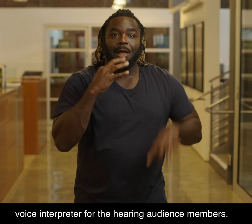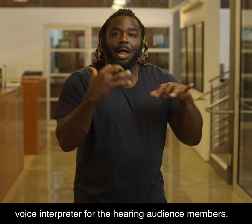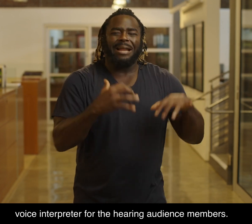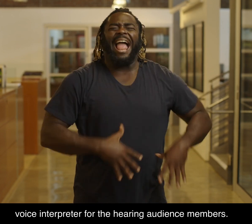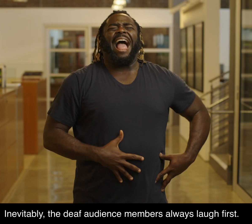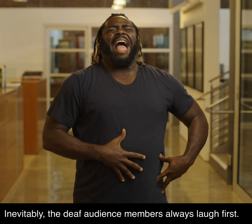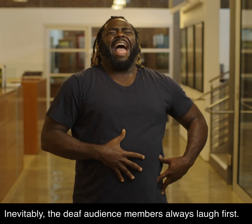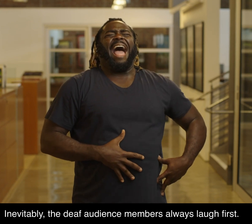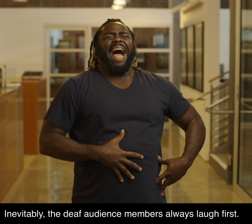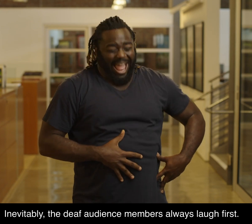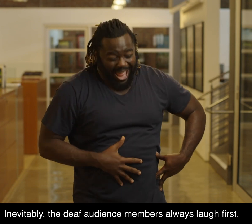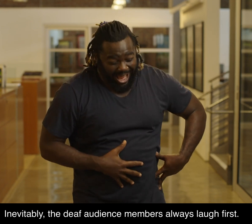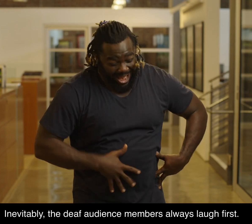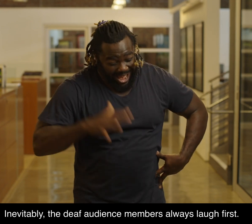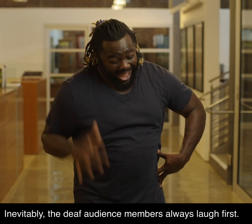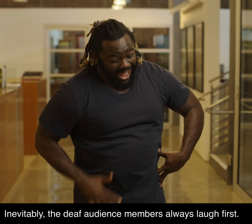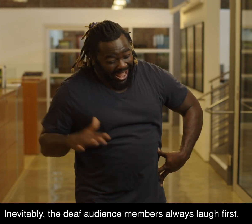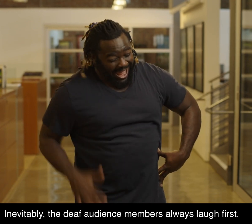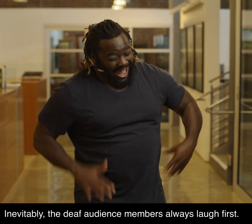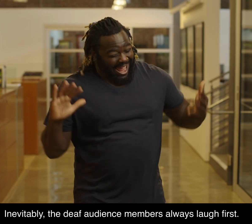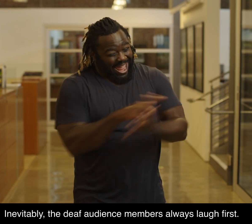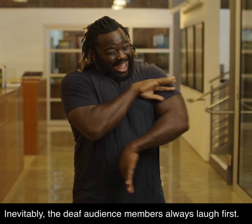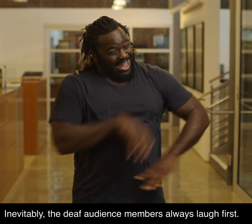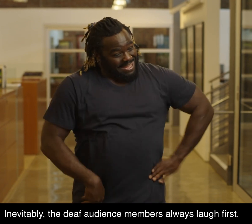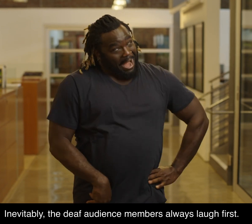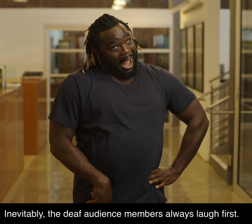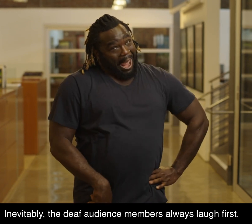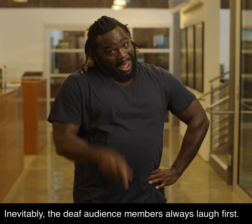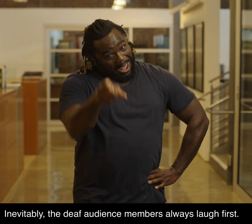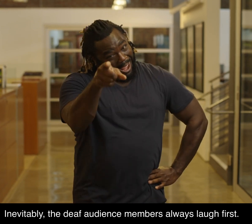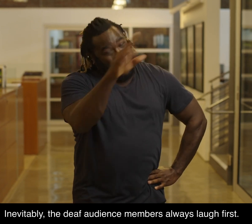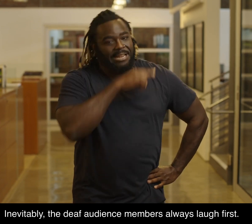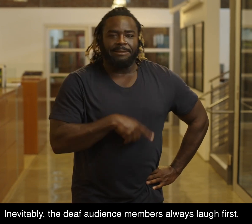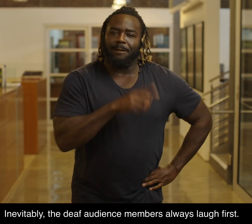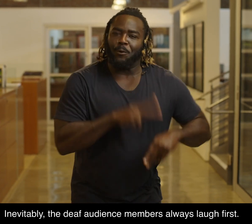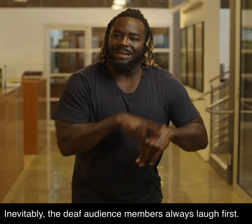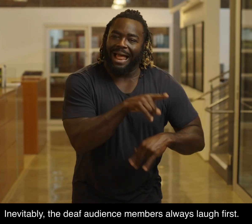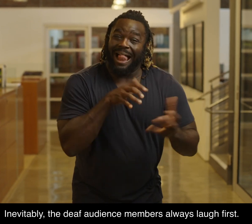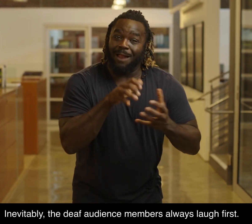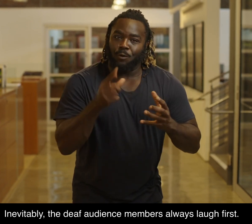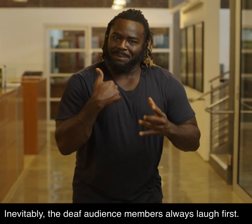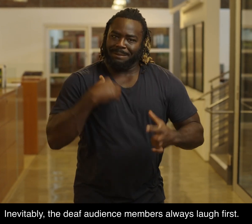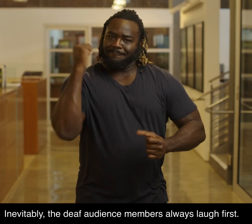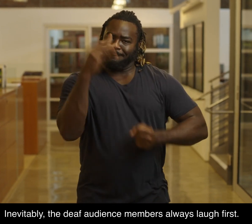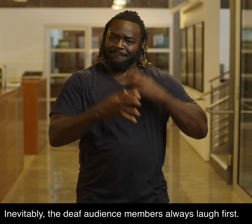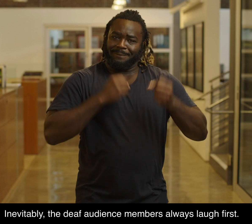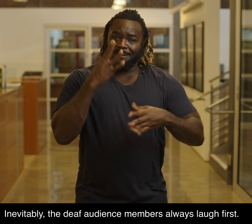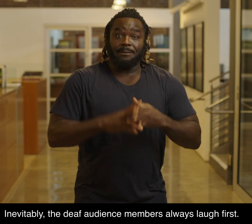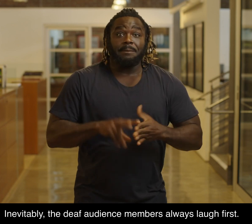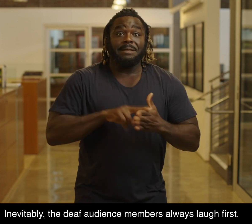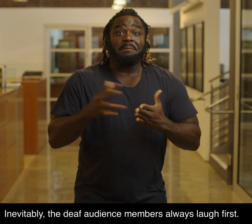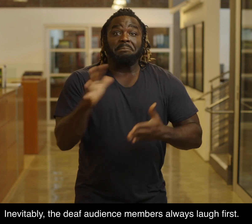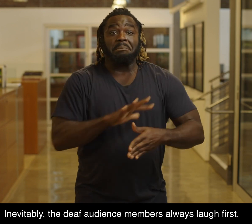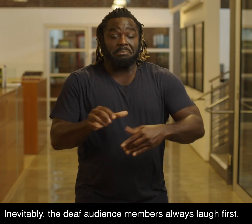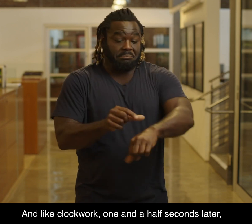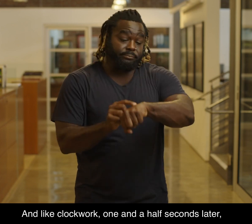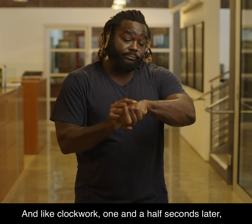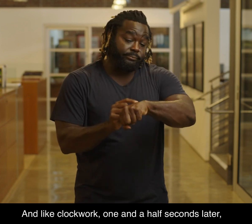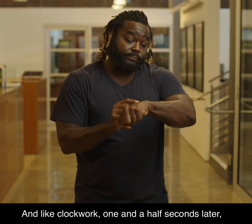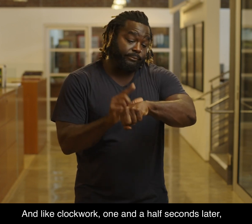audience members. Inevitably, the deaf audience members always laugh